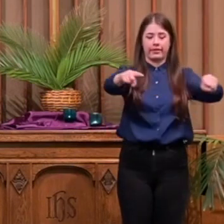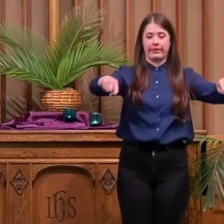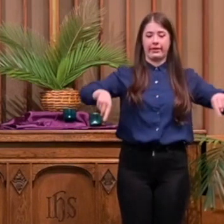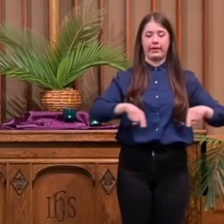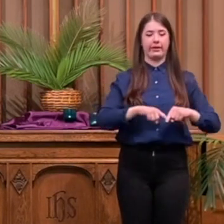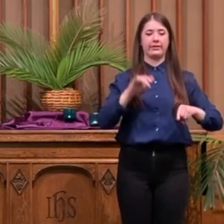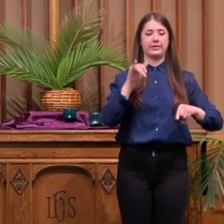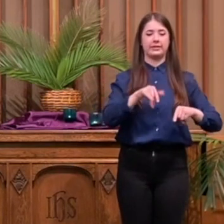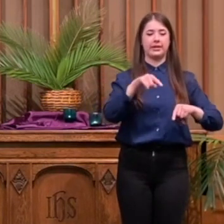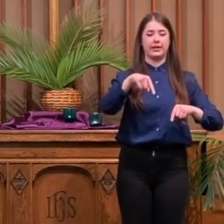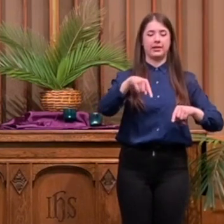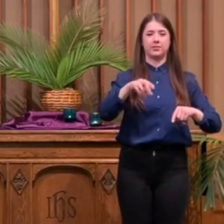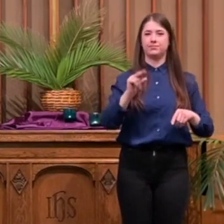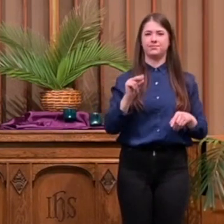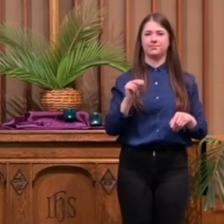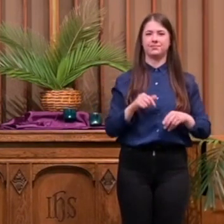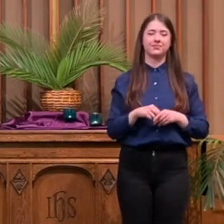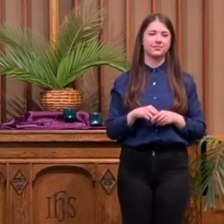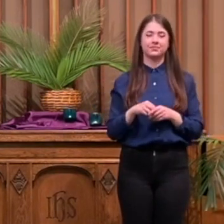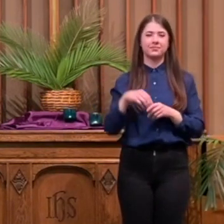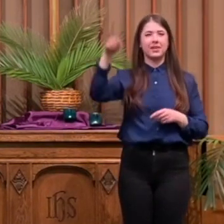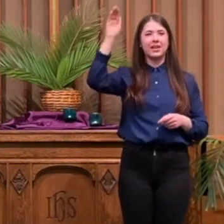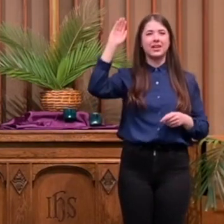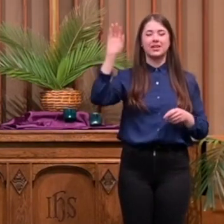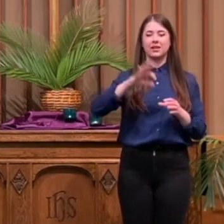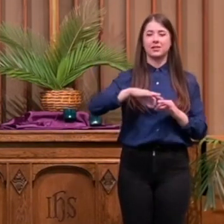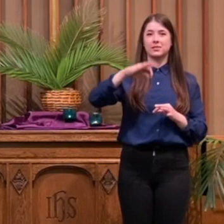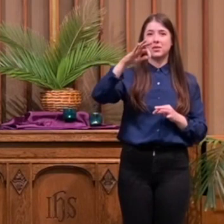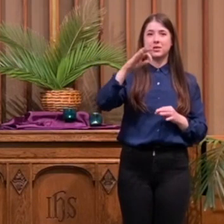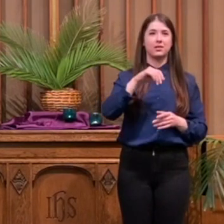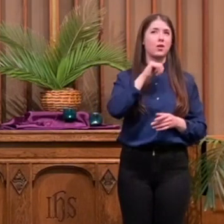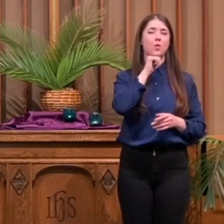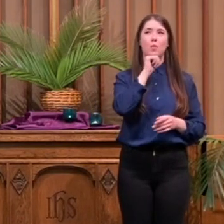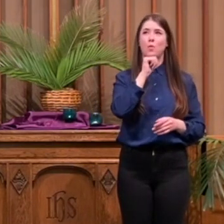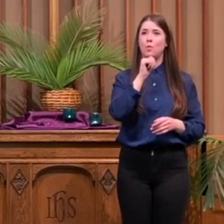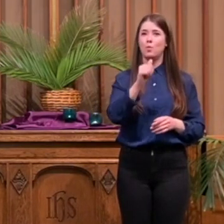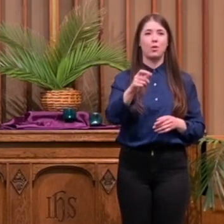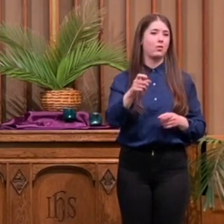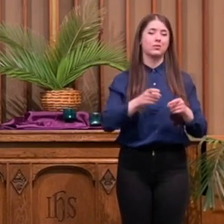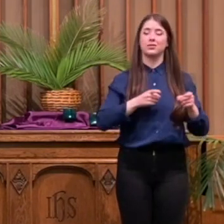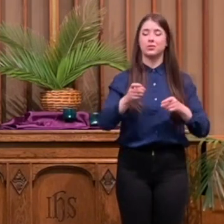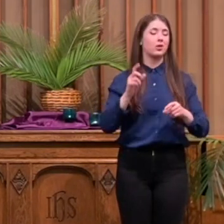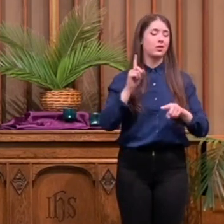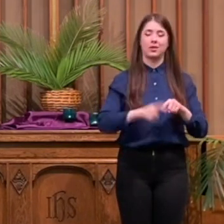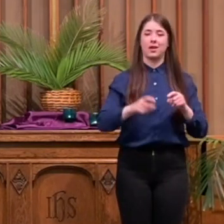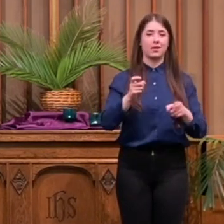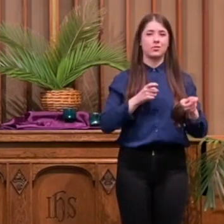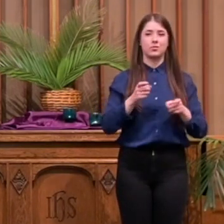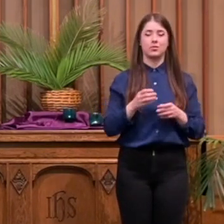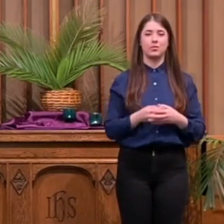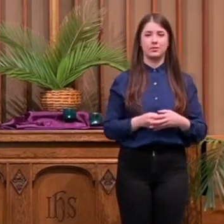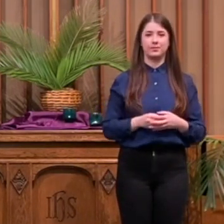out for him. And God's Spirit, it won't be contained. And it's